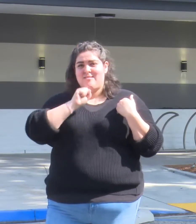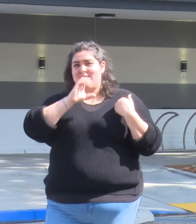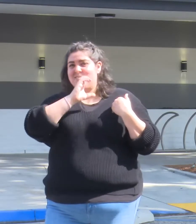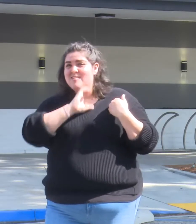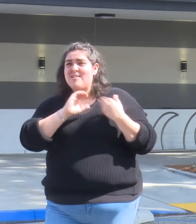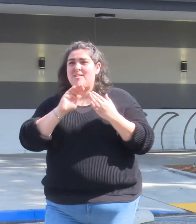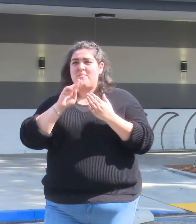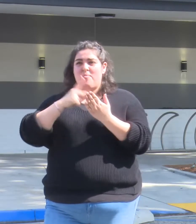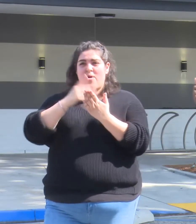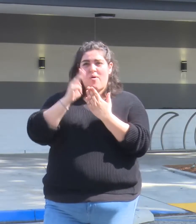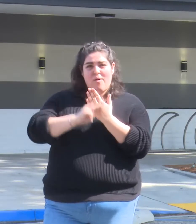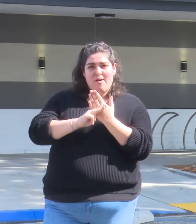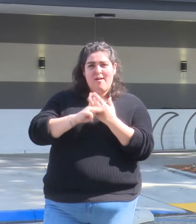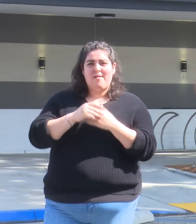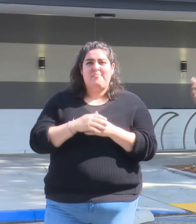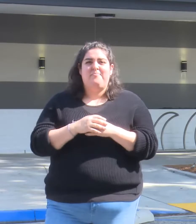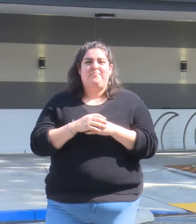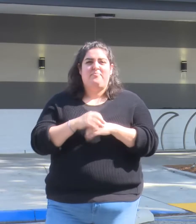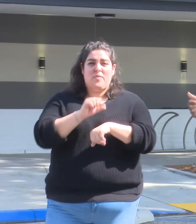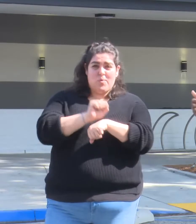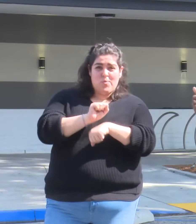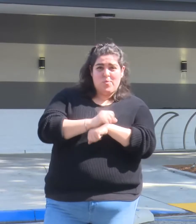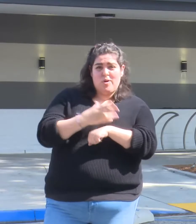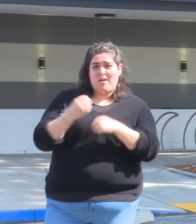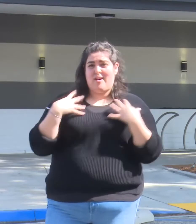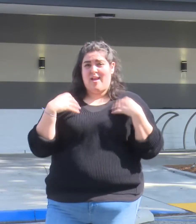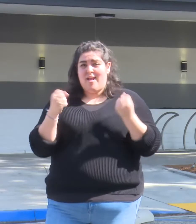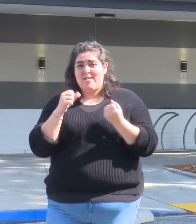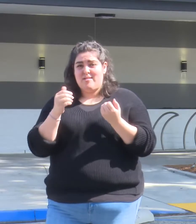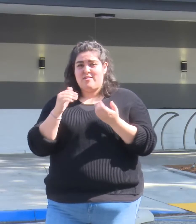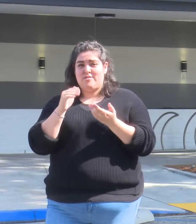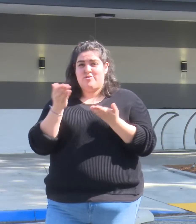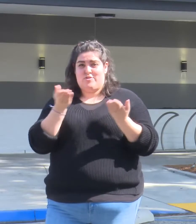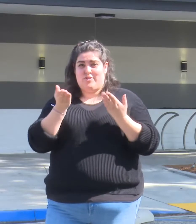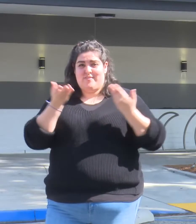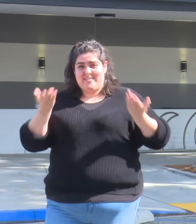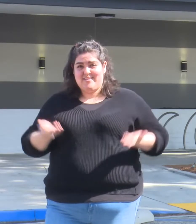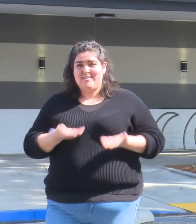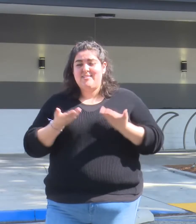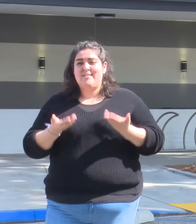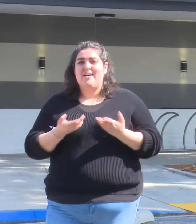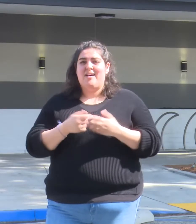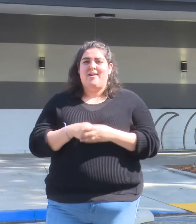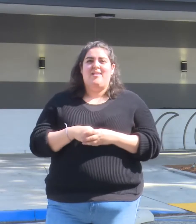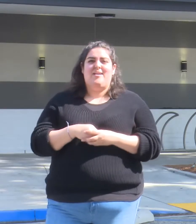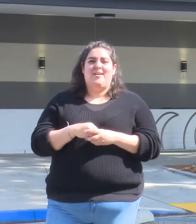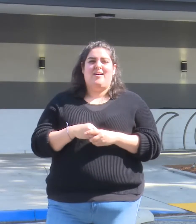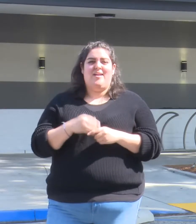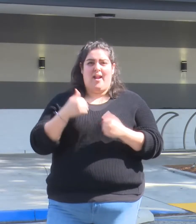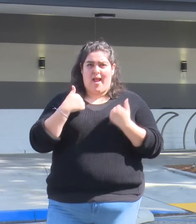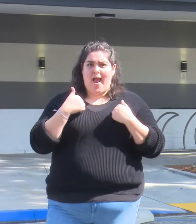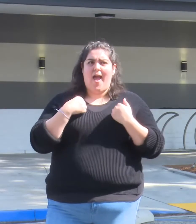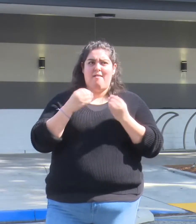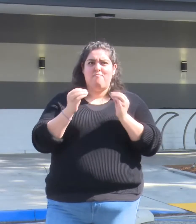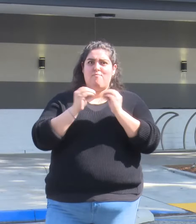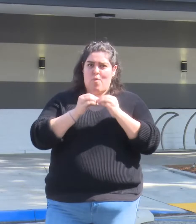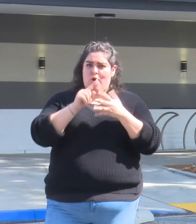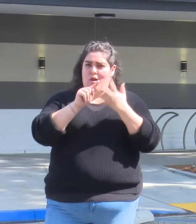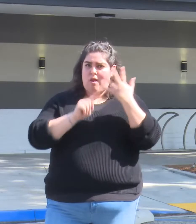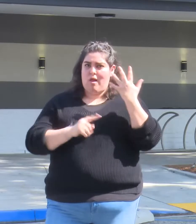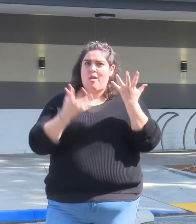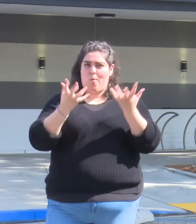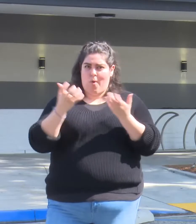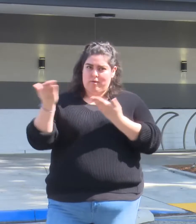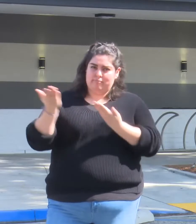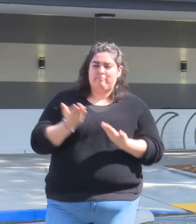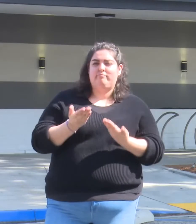services there, sort of workforce and health services here. And, you know, and we're talking about more things that we can bring to this park so that it's just a